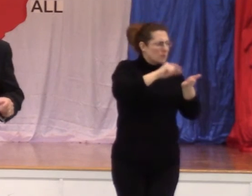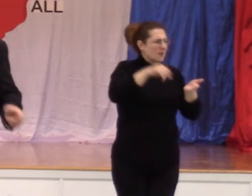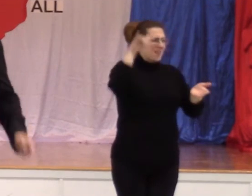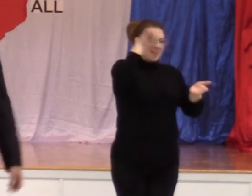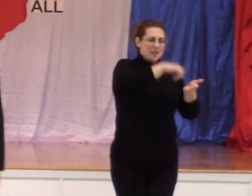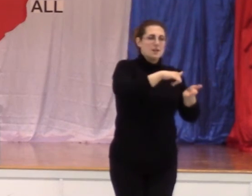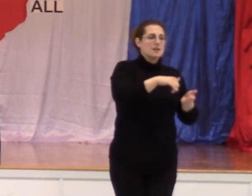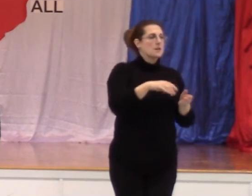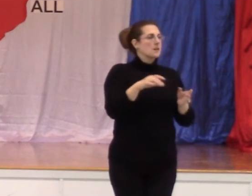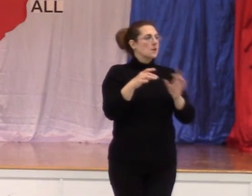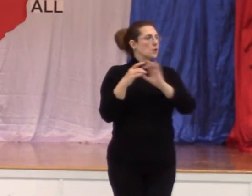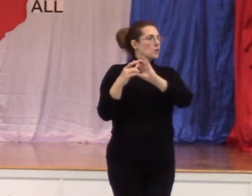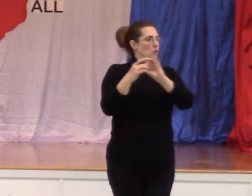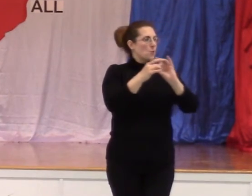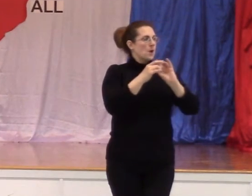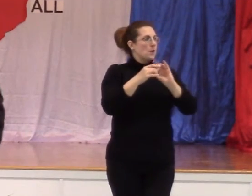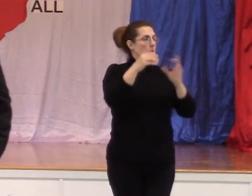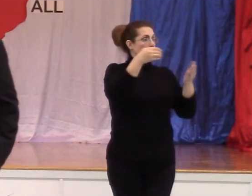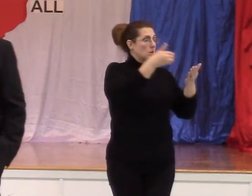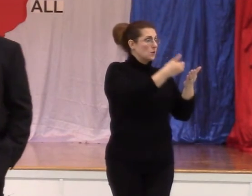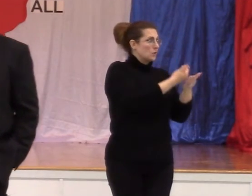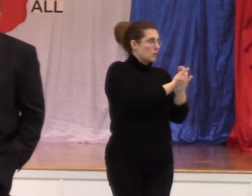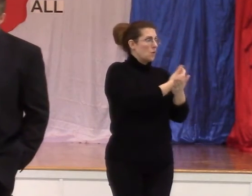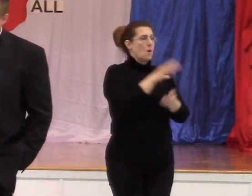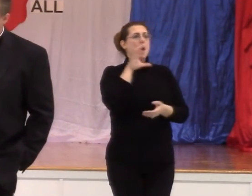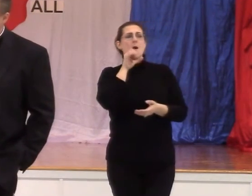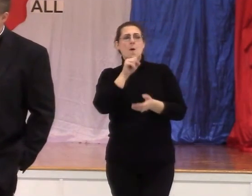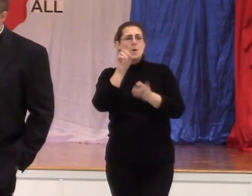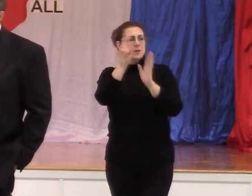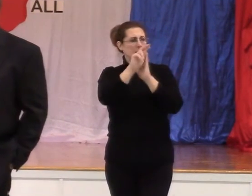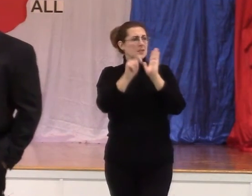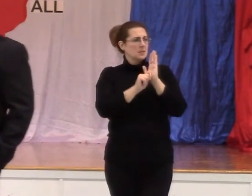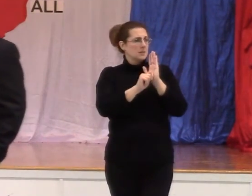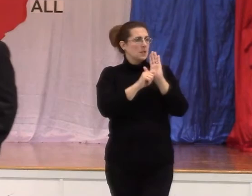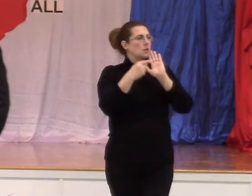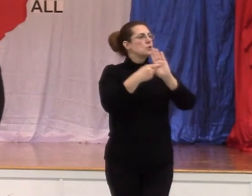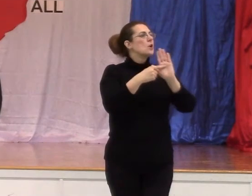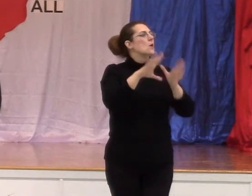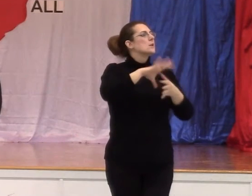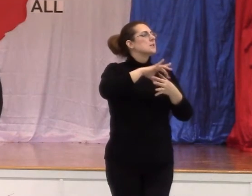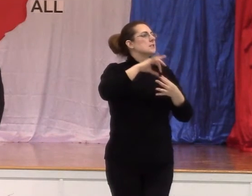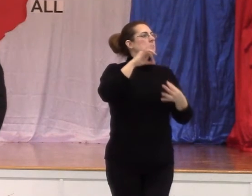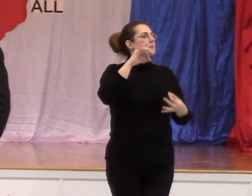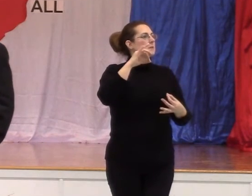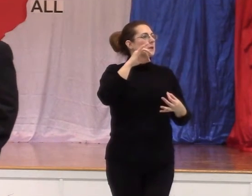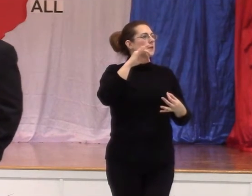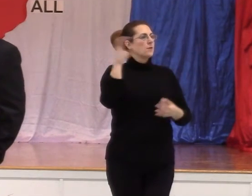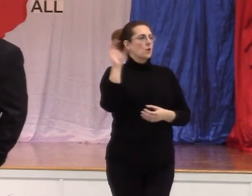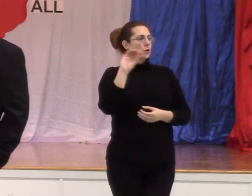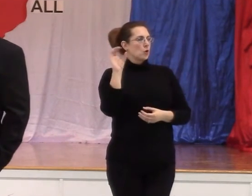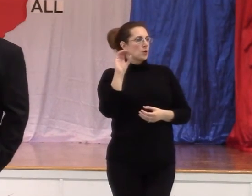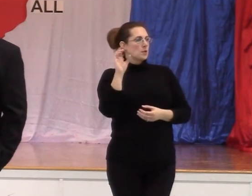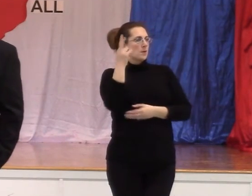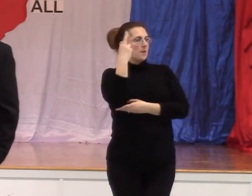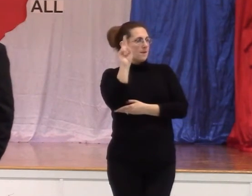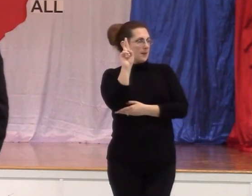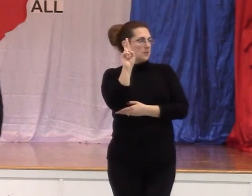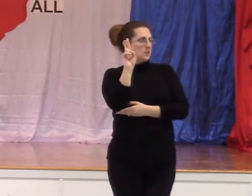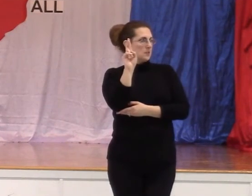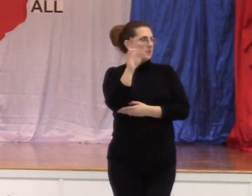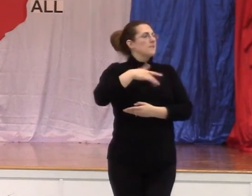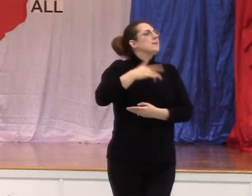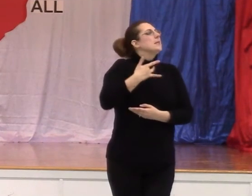The whole relationship, in fact, between the New and Old Testaments shows the spirit of the conservative Reformation.